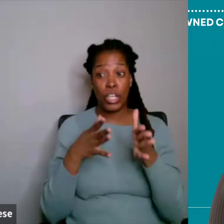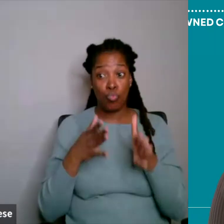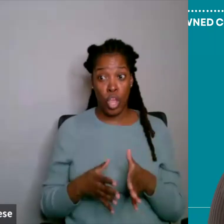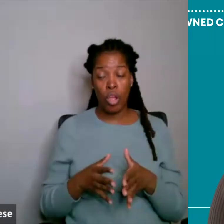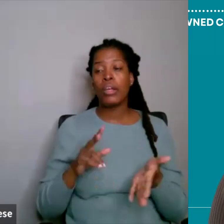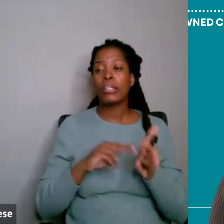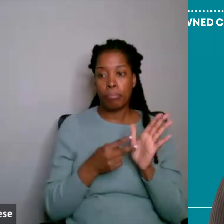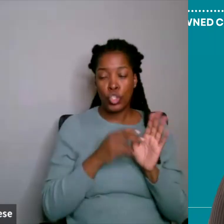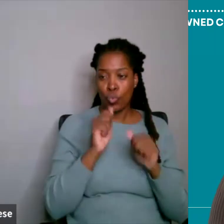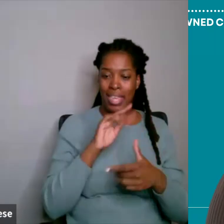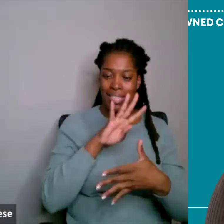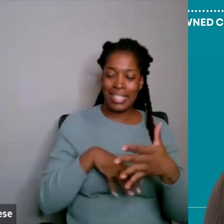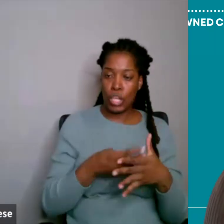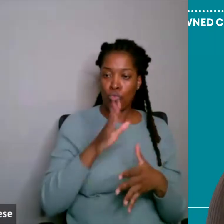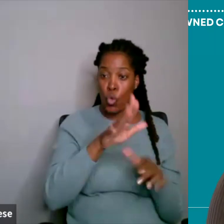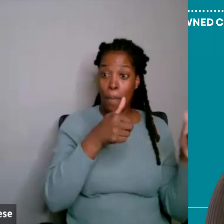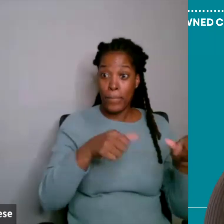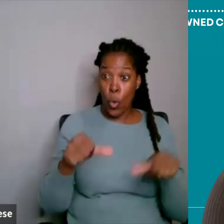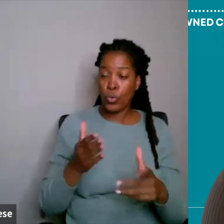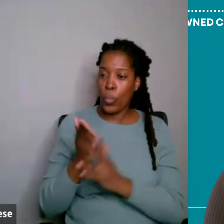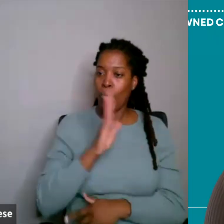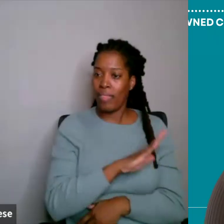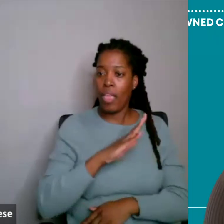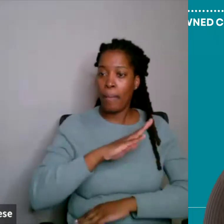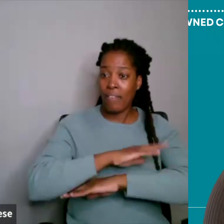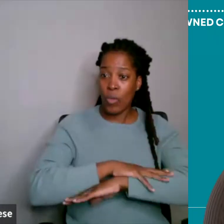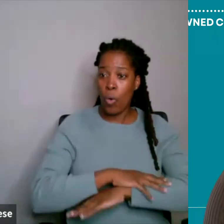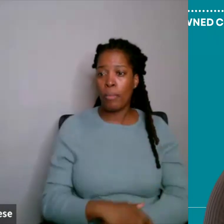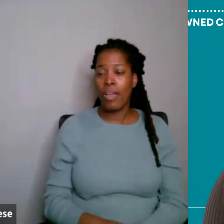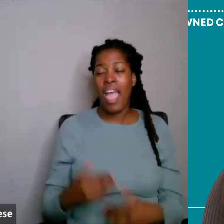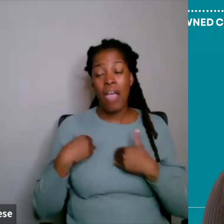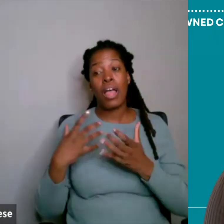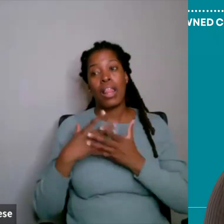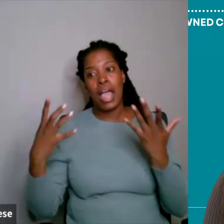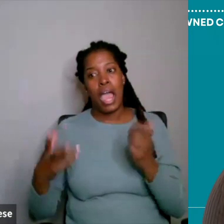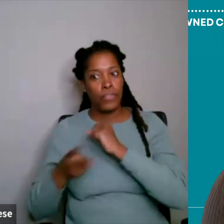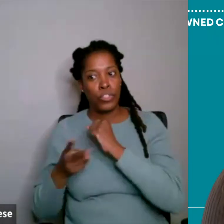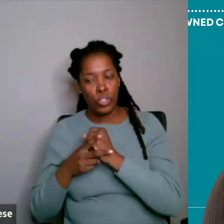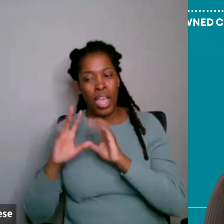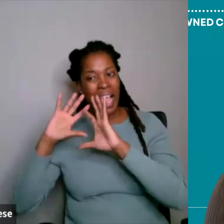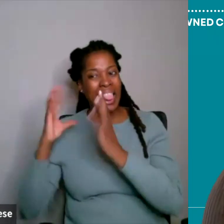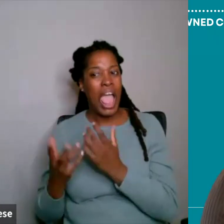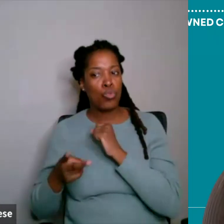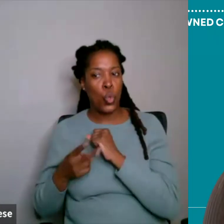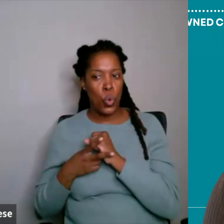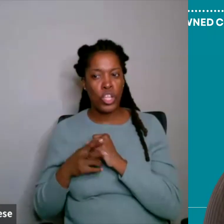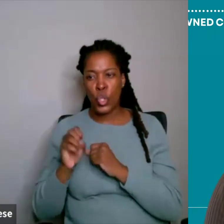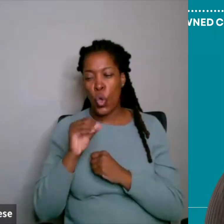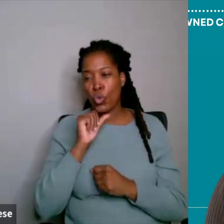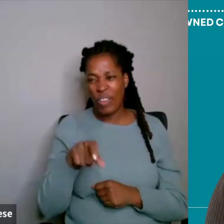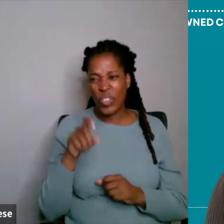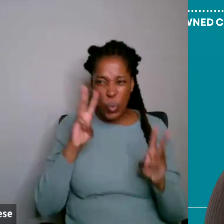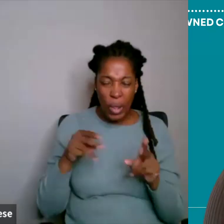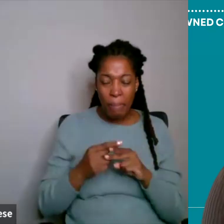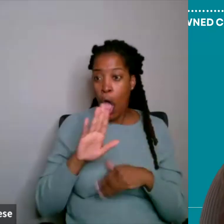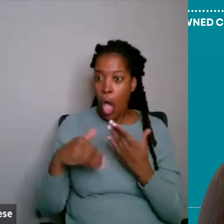media posts through the platform. There's lots and lots of additional cloud storage, so you can not worry about having all of your designs in one